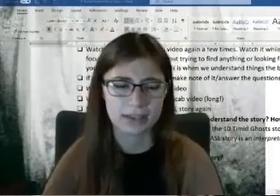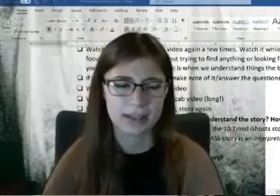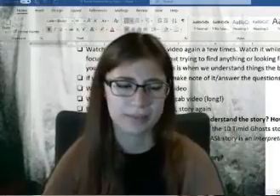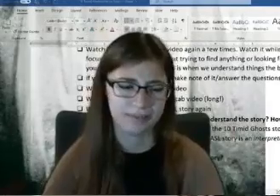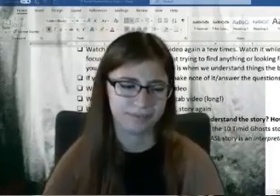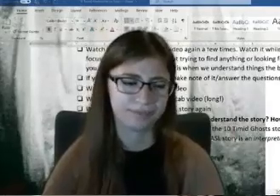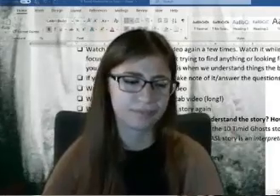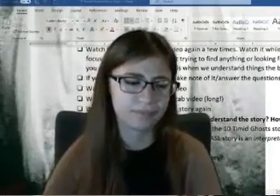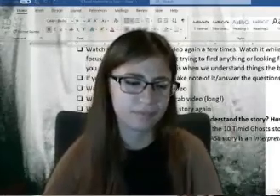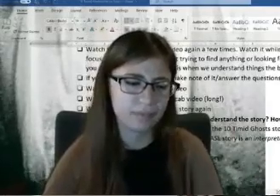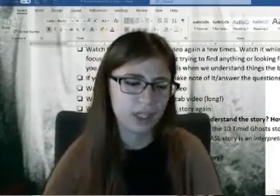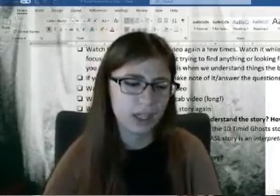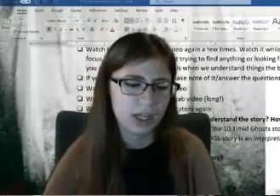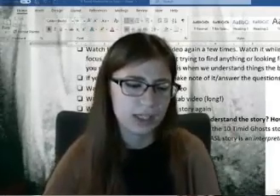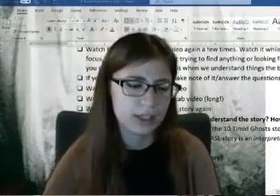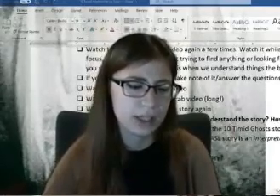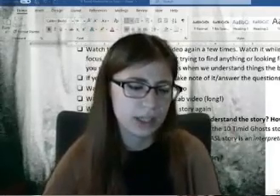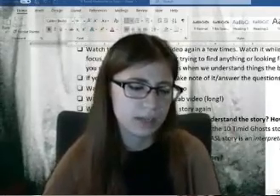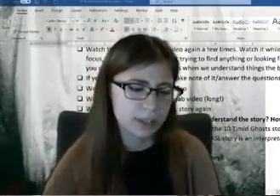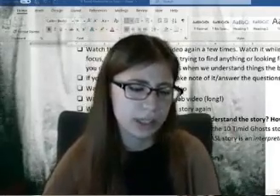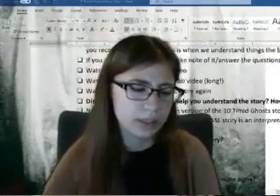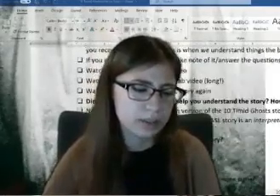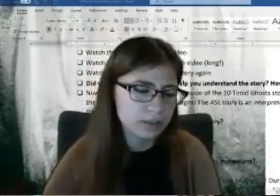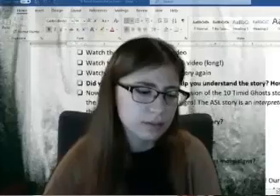that. So then you would,